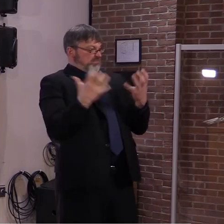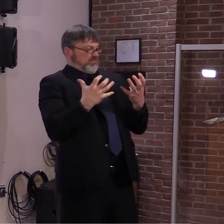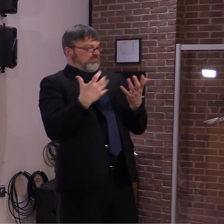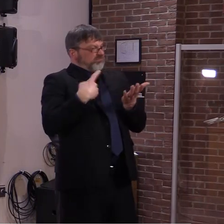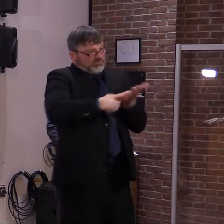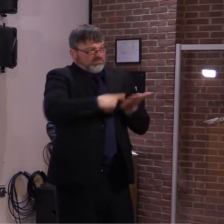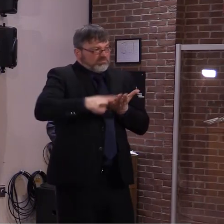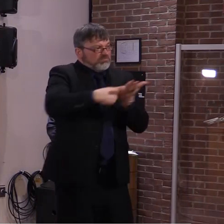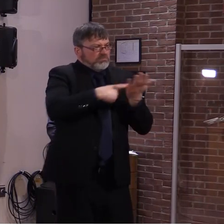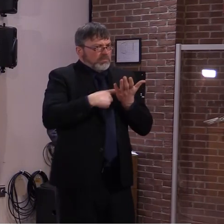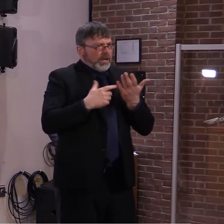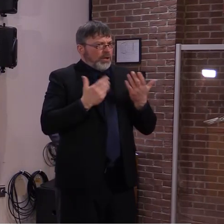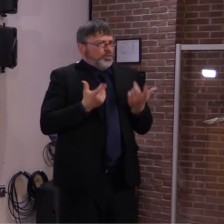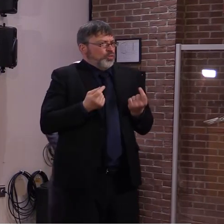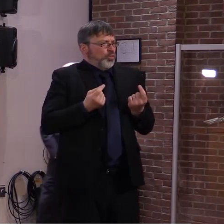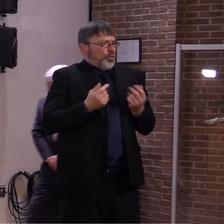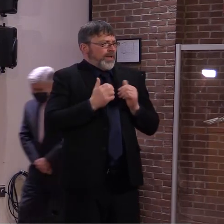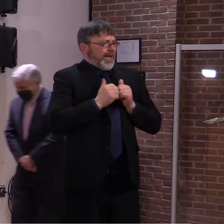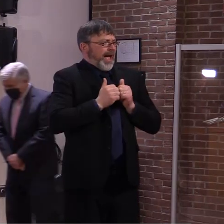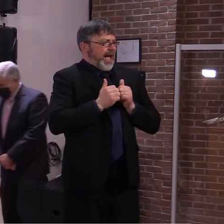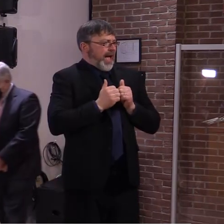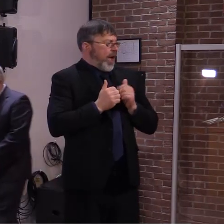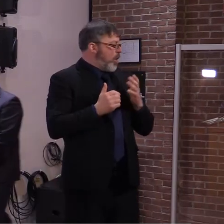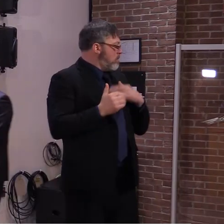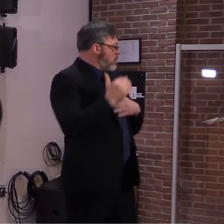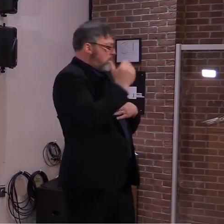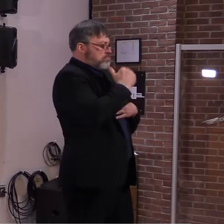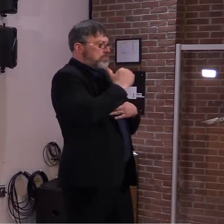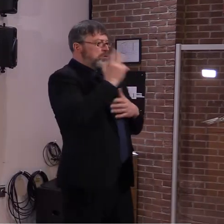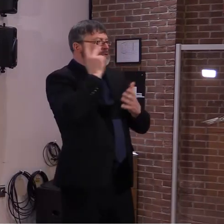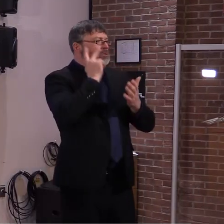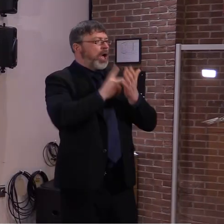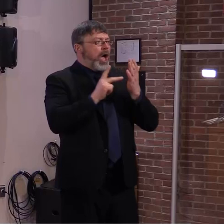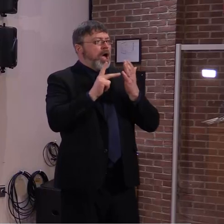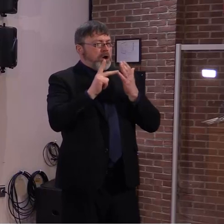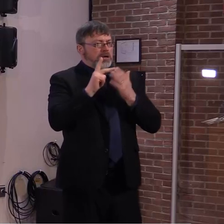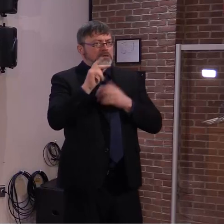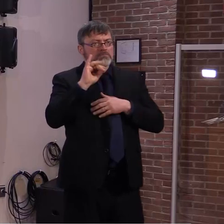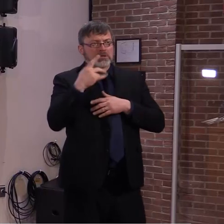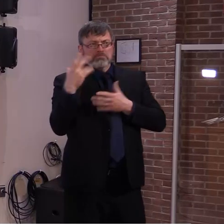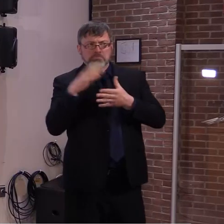do, but Secretary Smith might have more details on that.